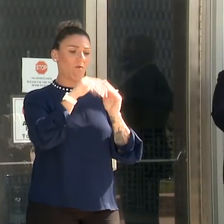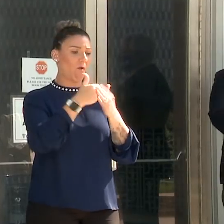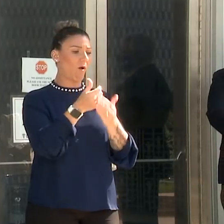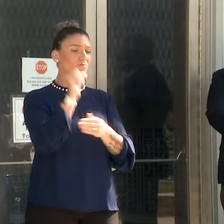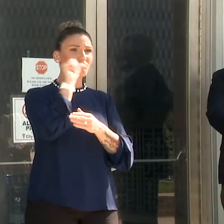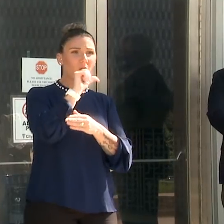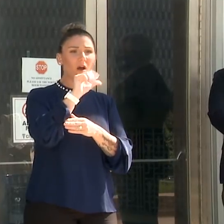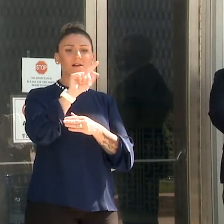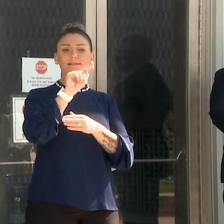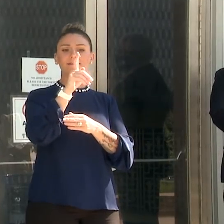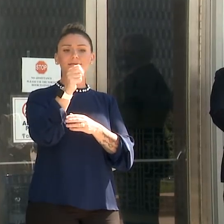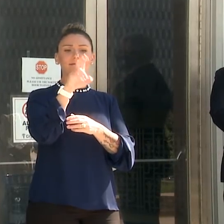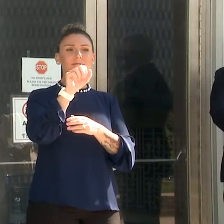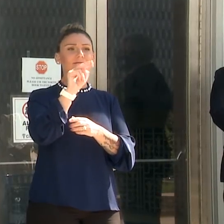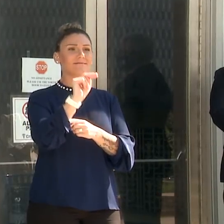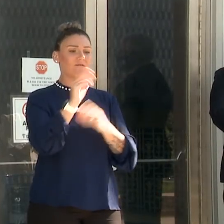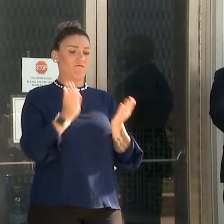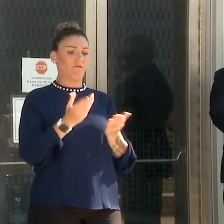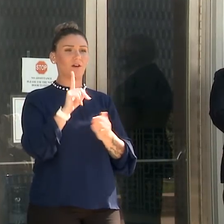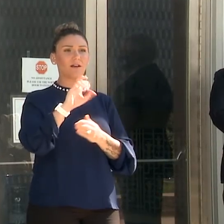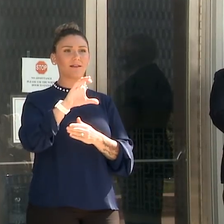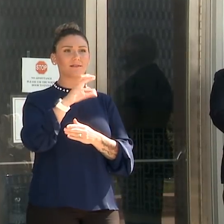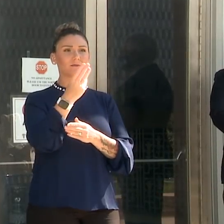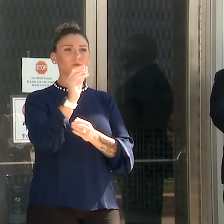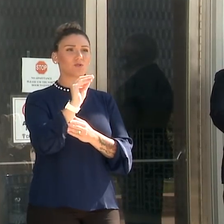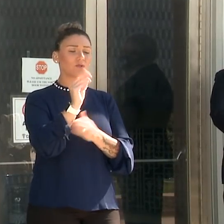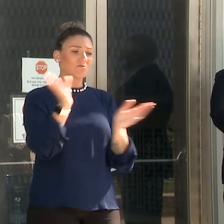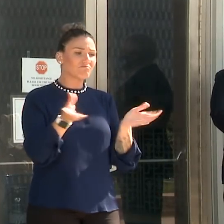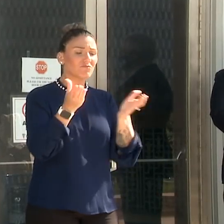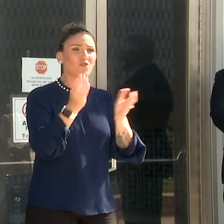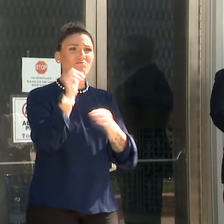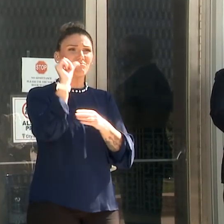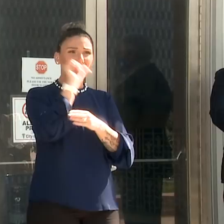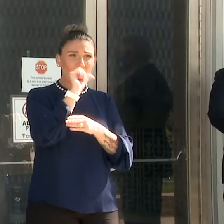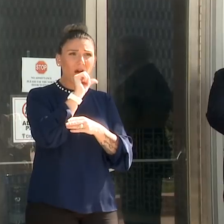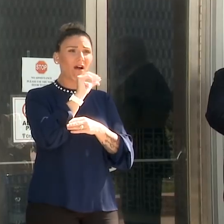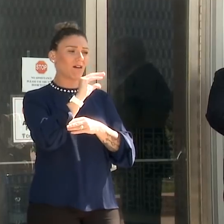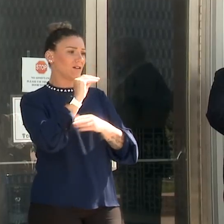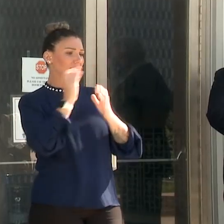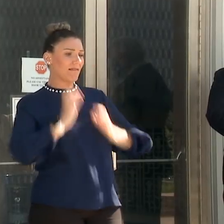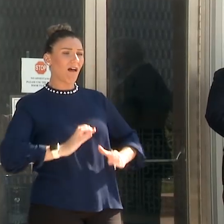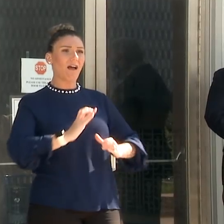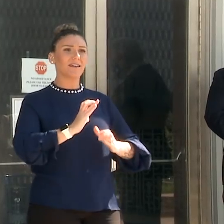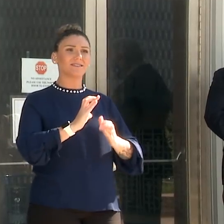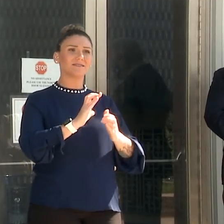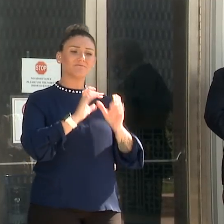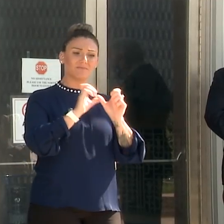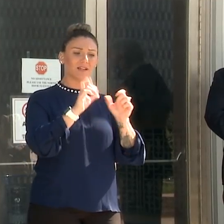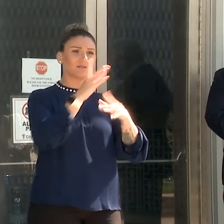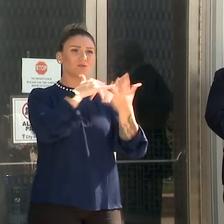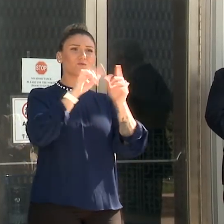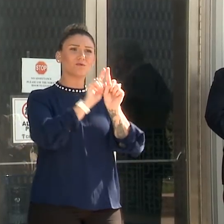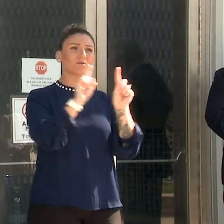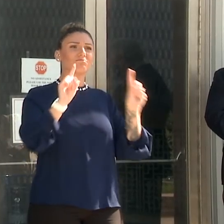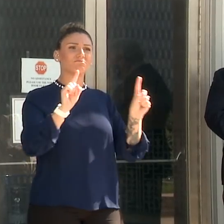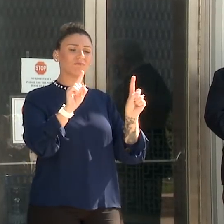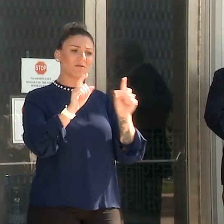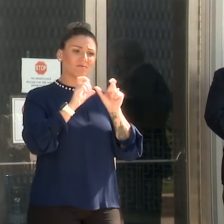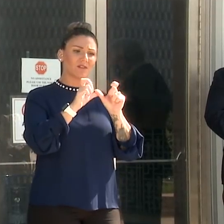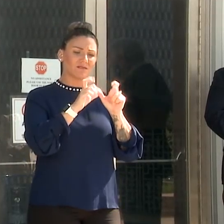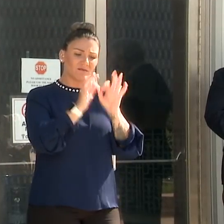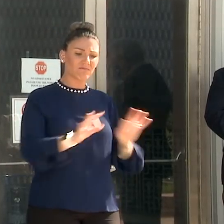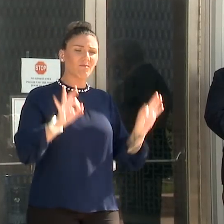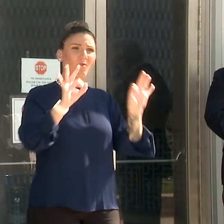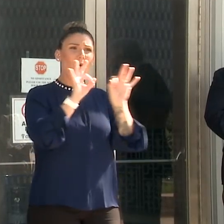in Kansas City. We encourage bar patrons and others to maintain social distancing, to maintain that important